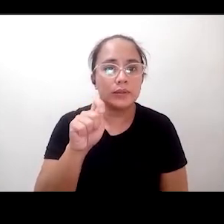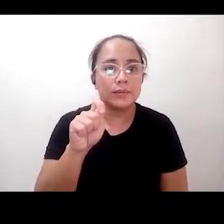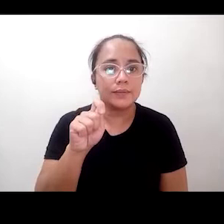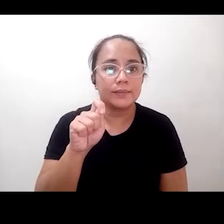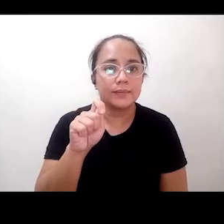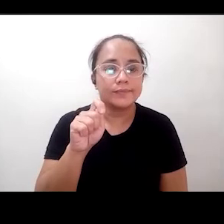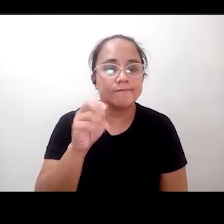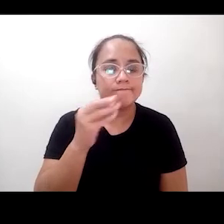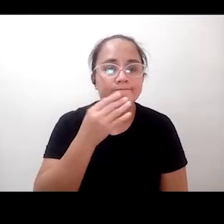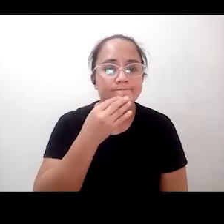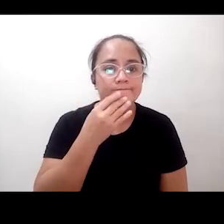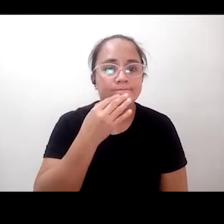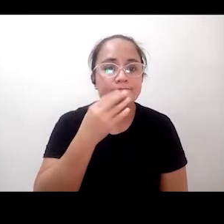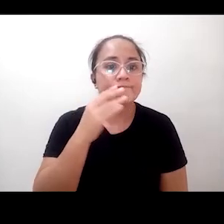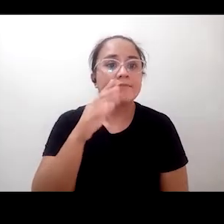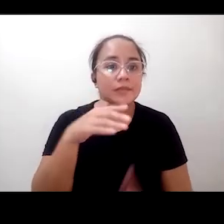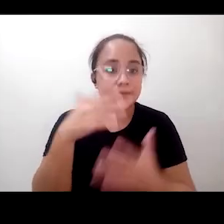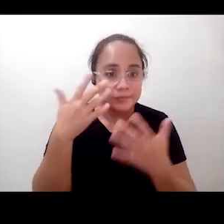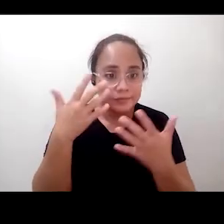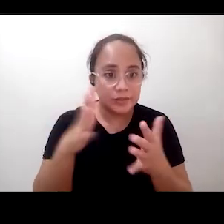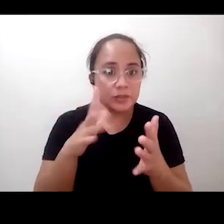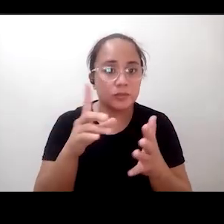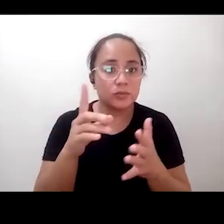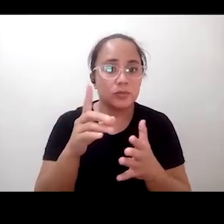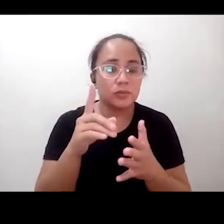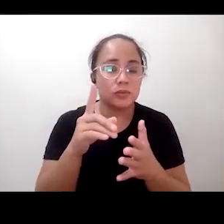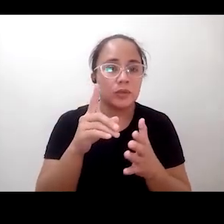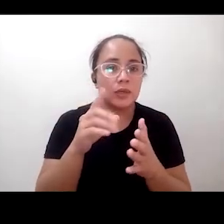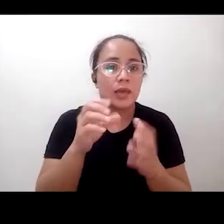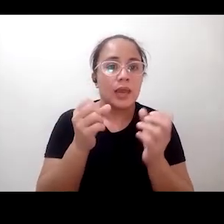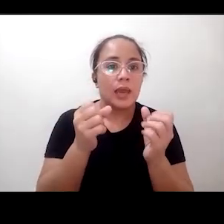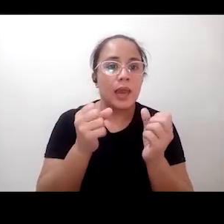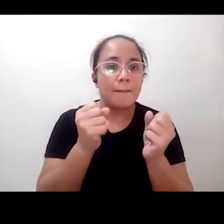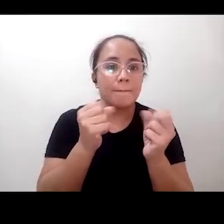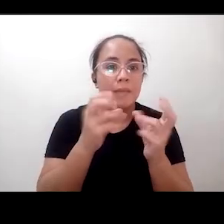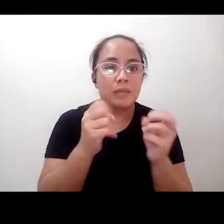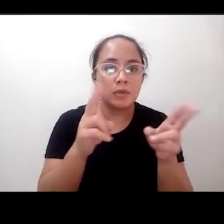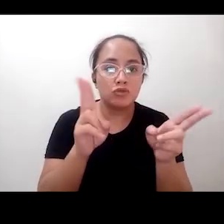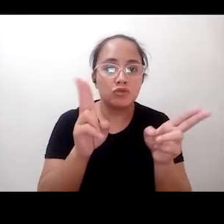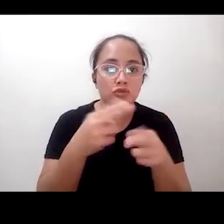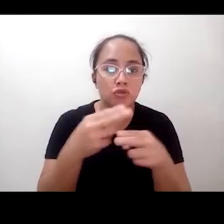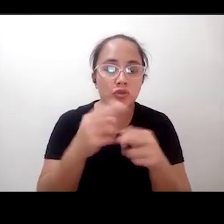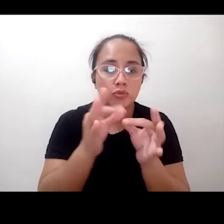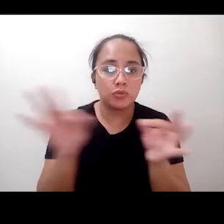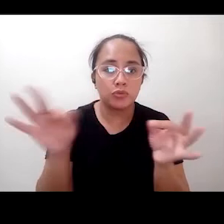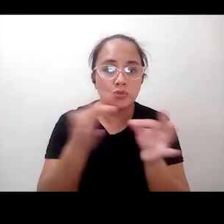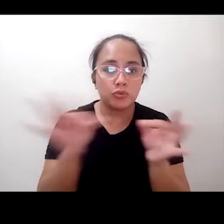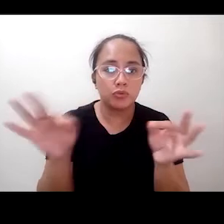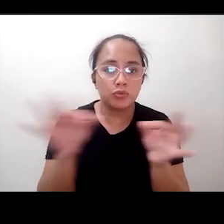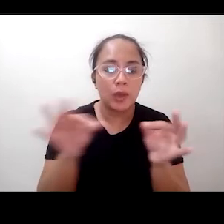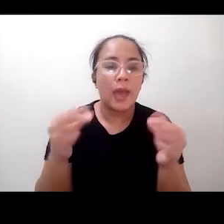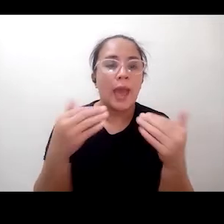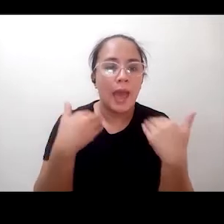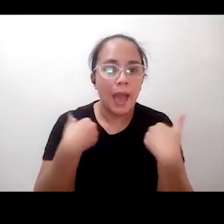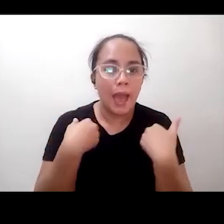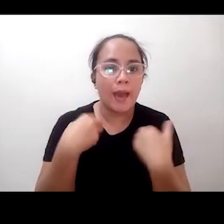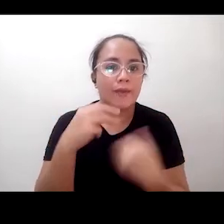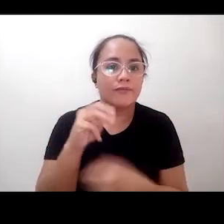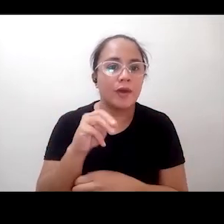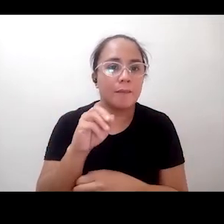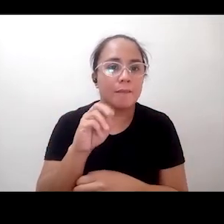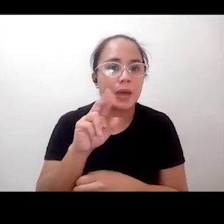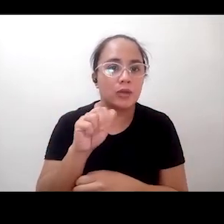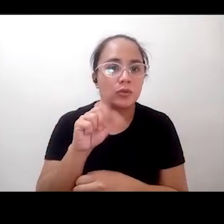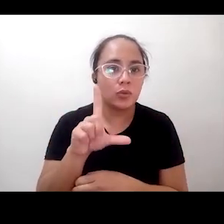And then in many short sentences with have, the manual component can be deleted and only